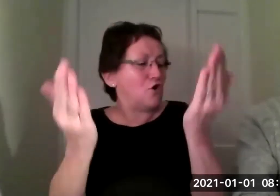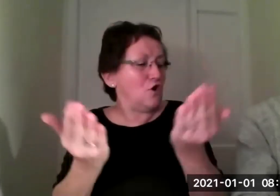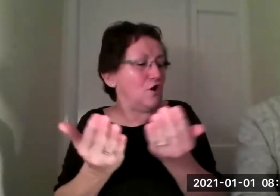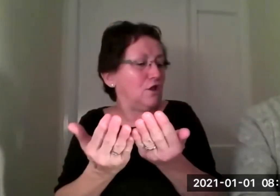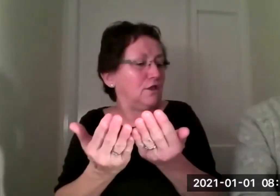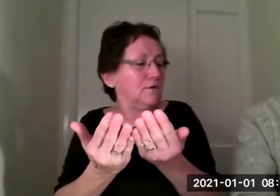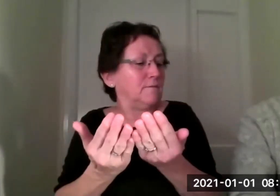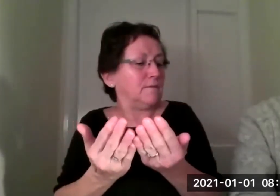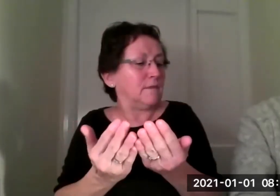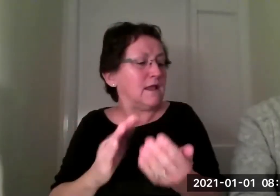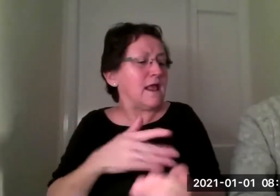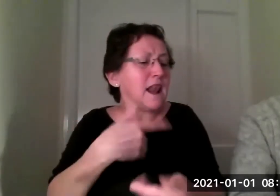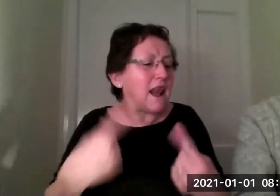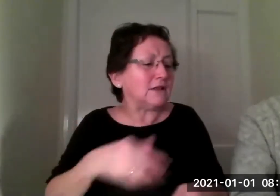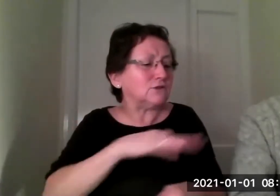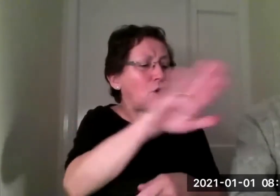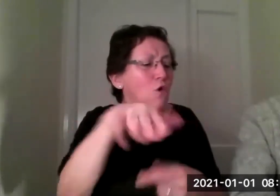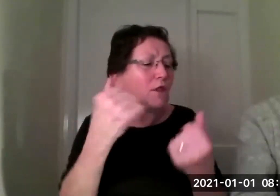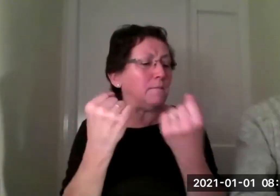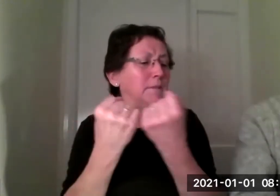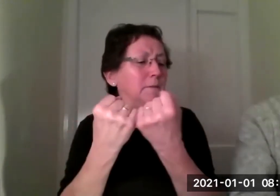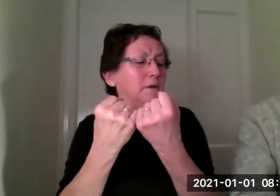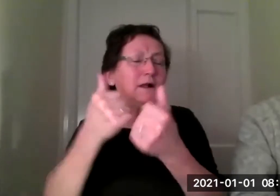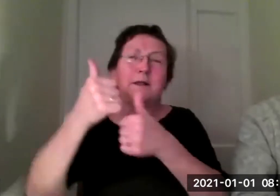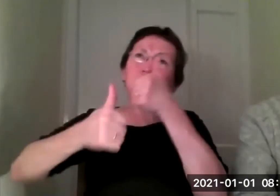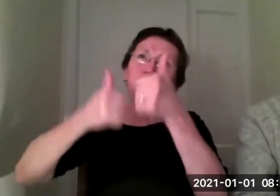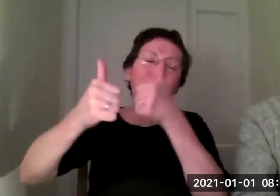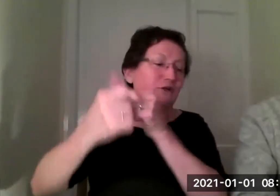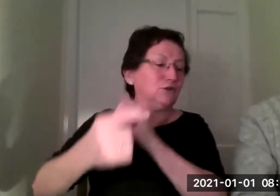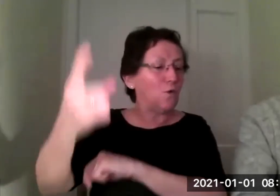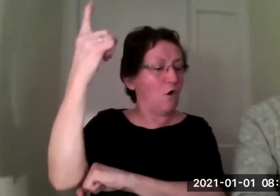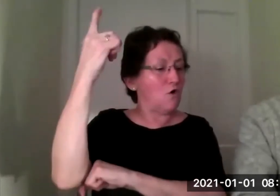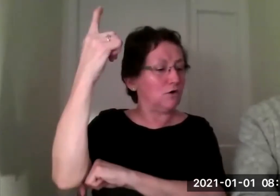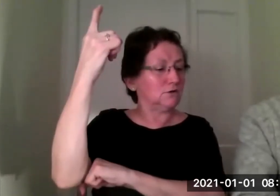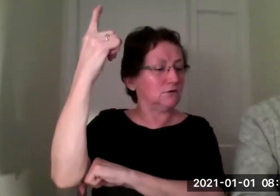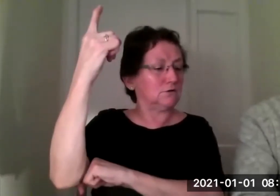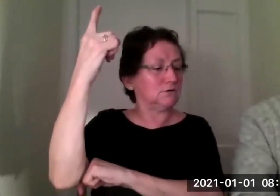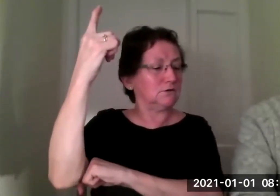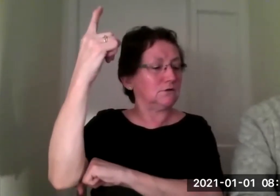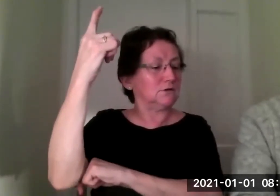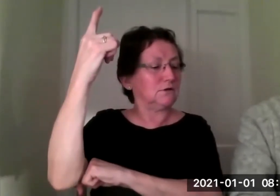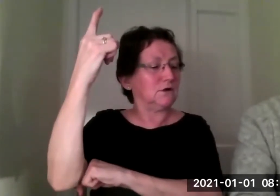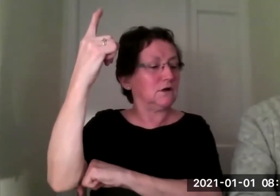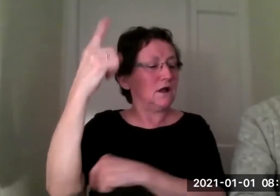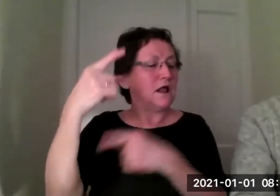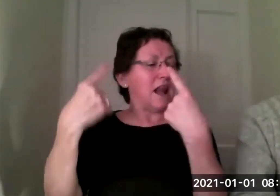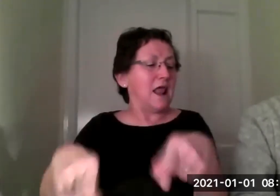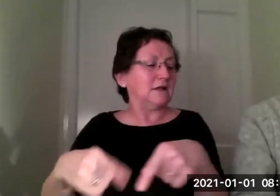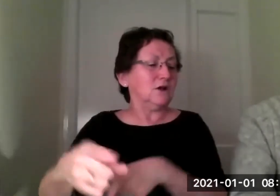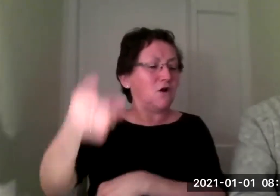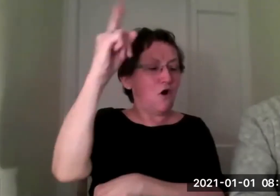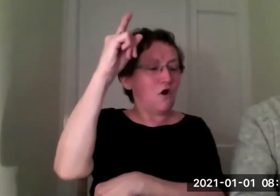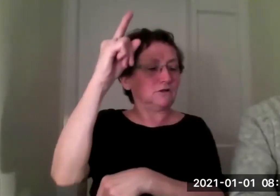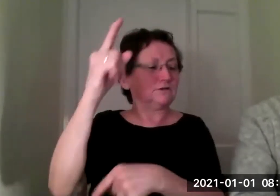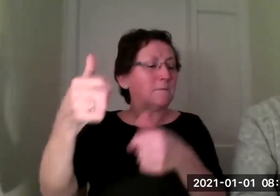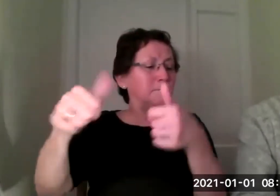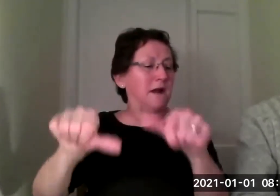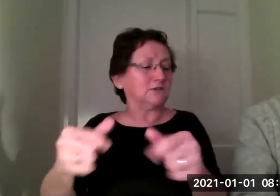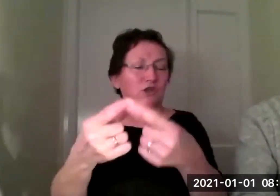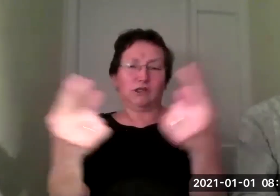earth, and all people praise you, O God. Let God bless us